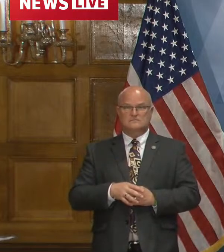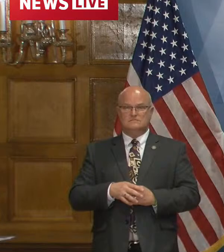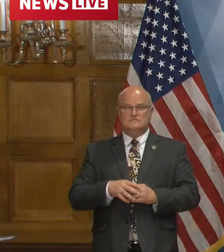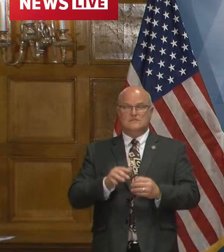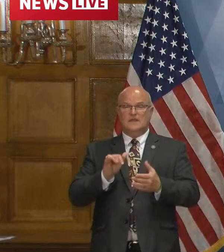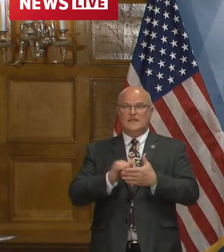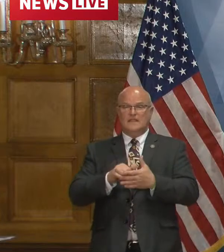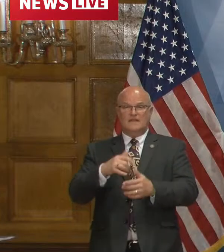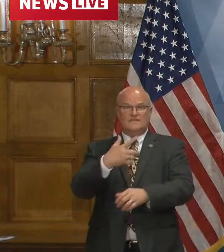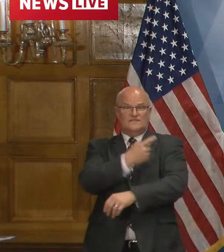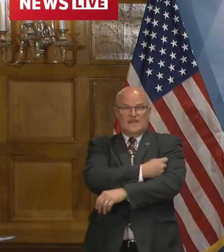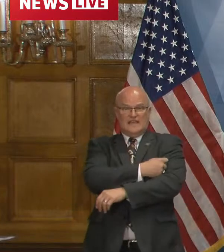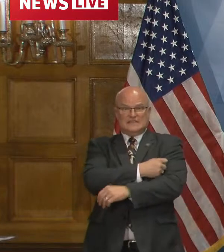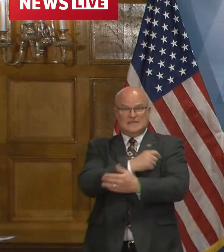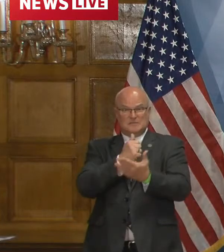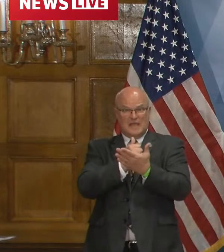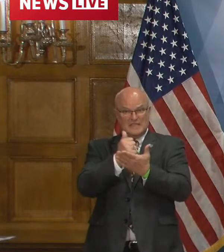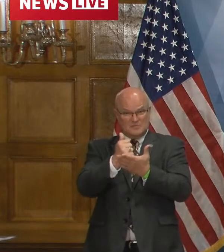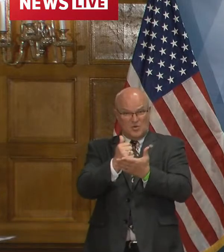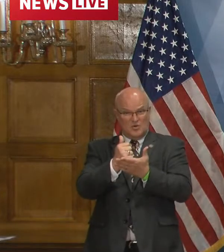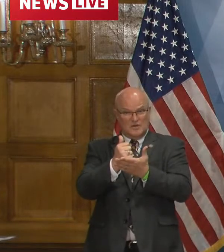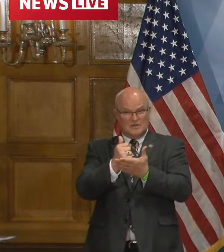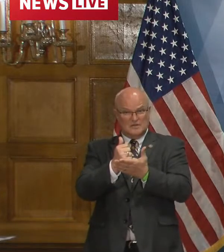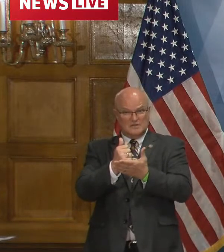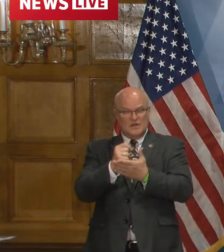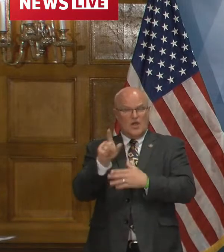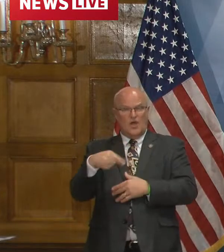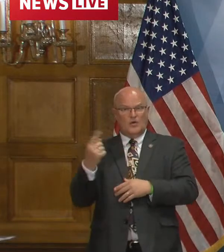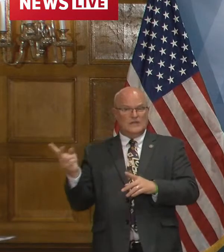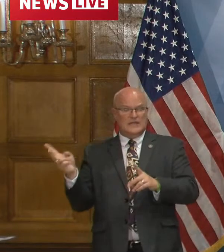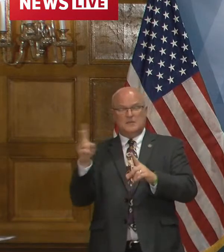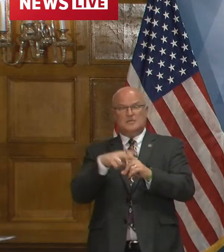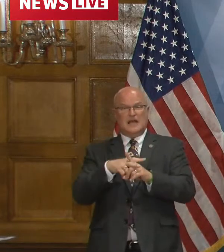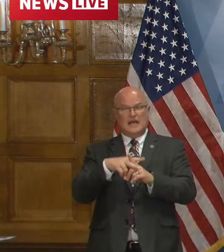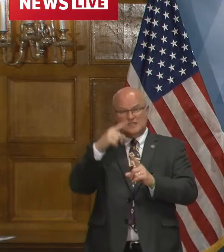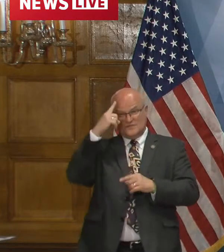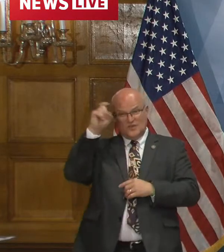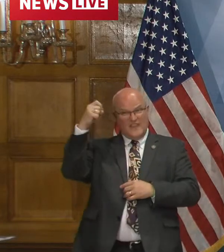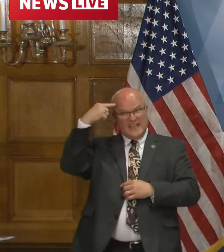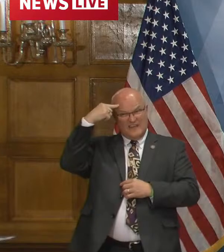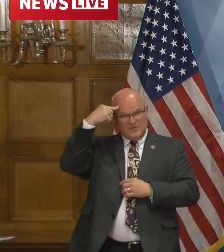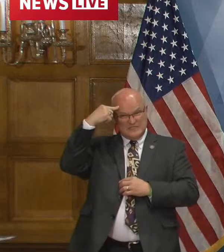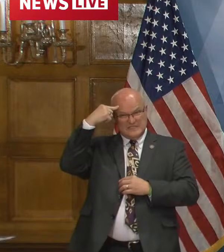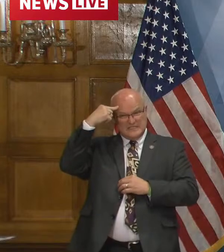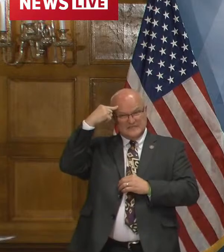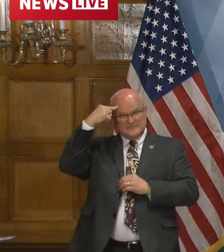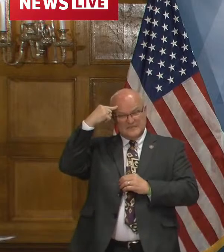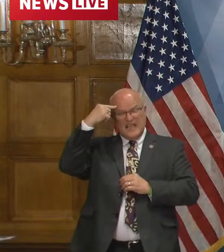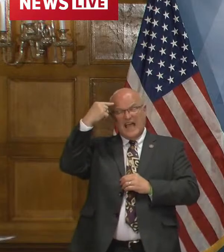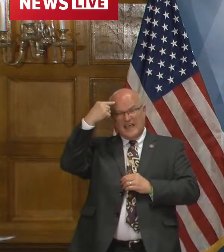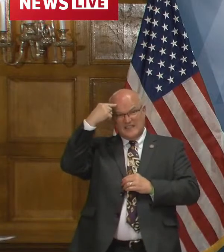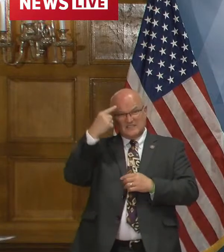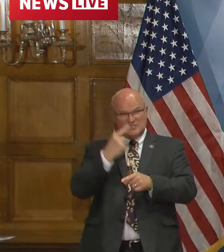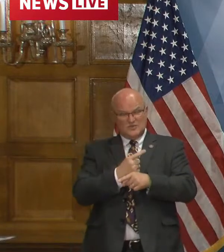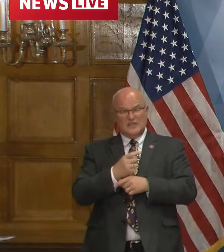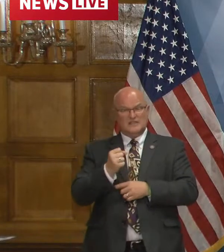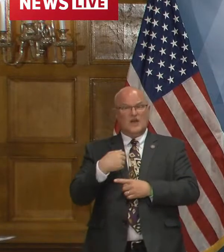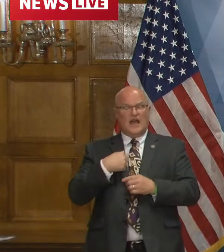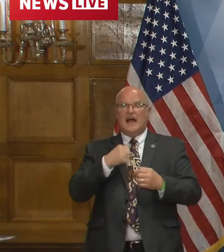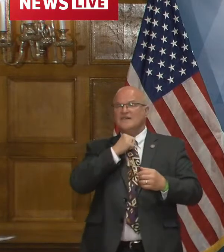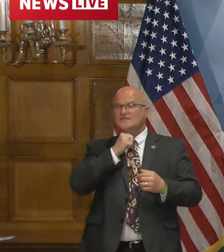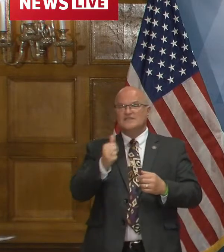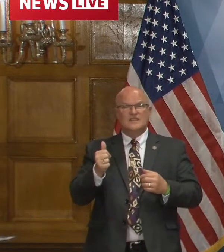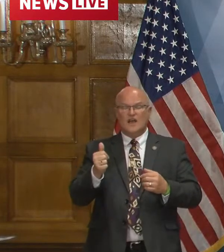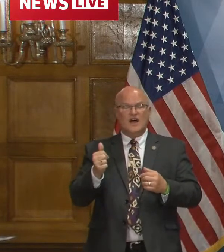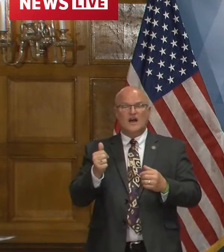The vaccine passport only applies to government. I believe that's correct. So I